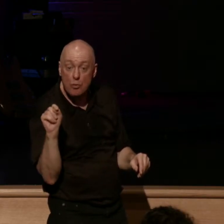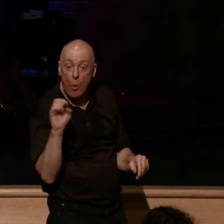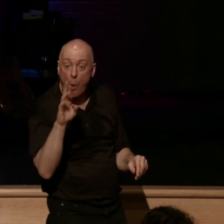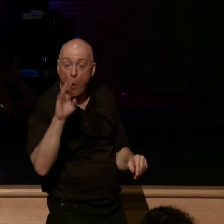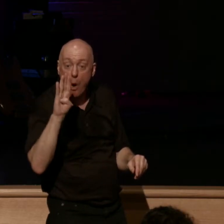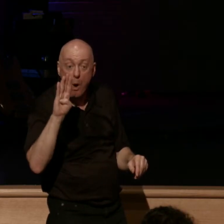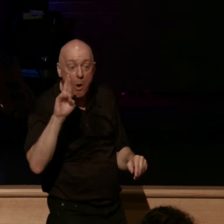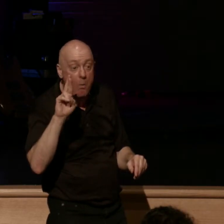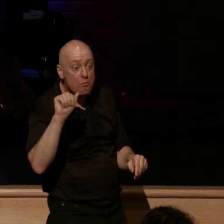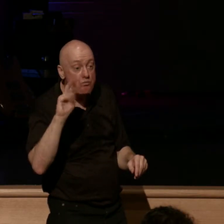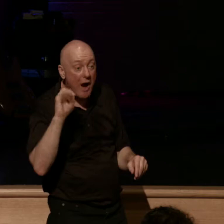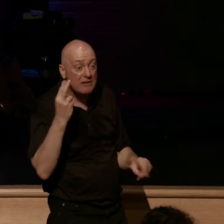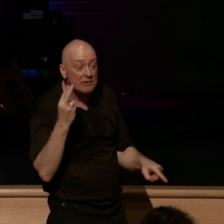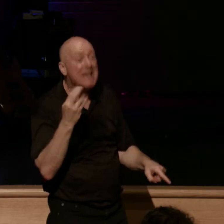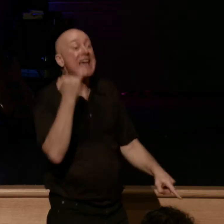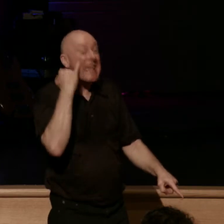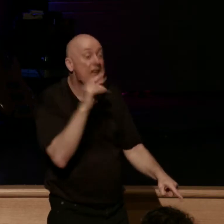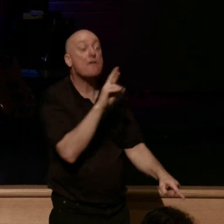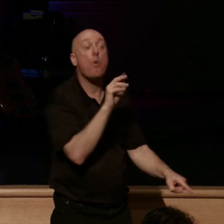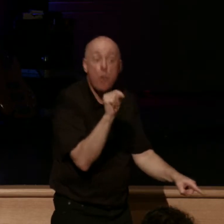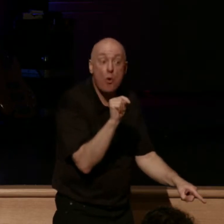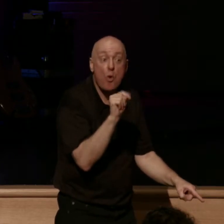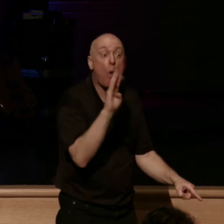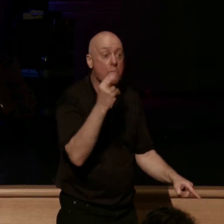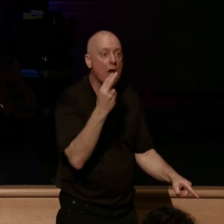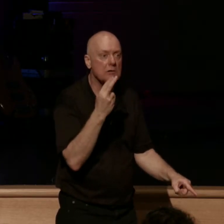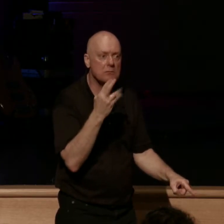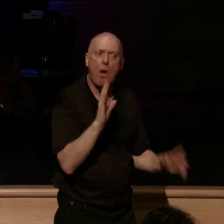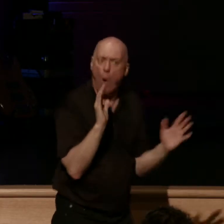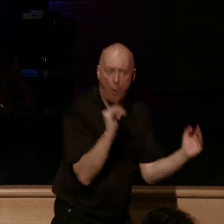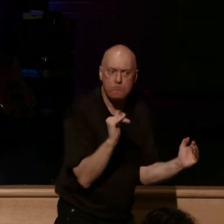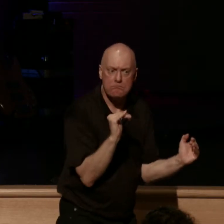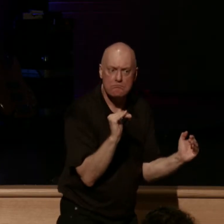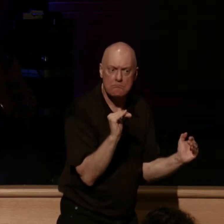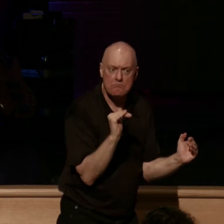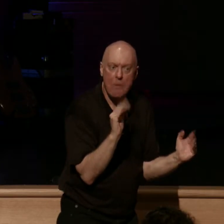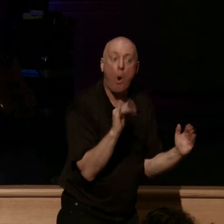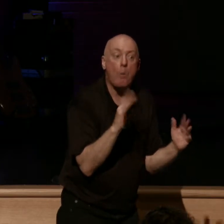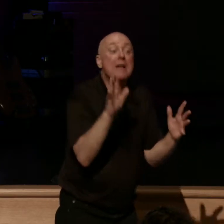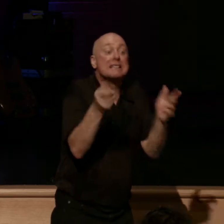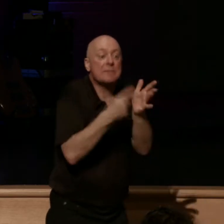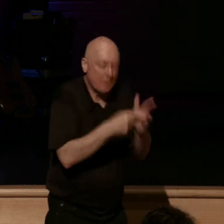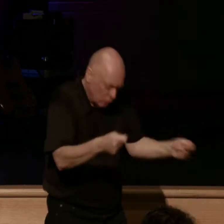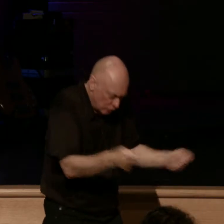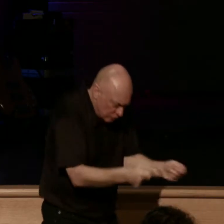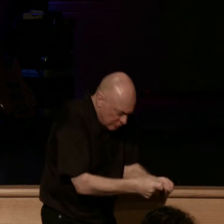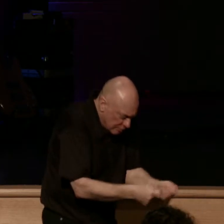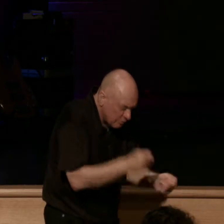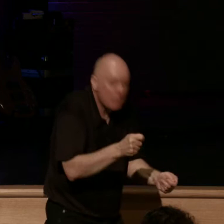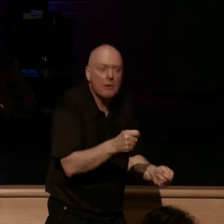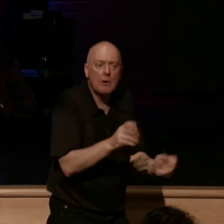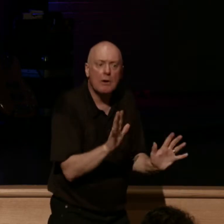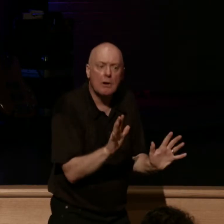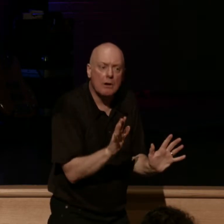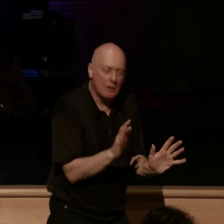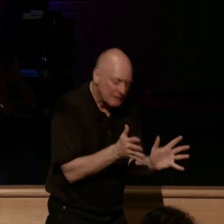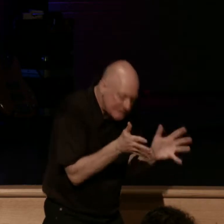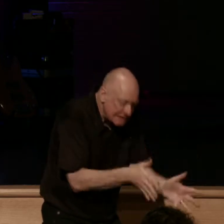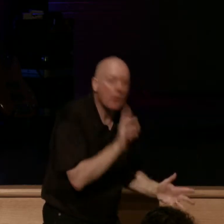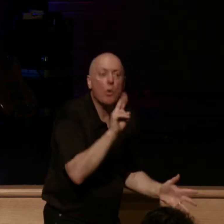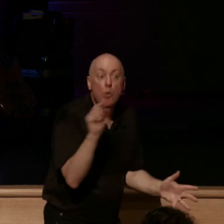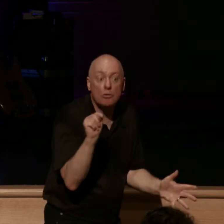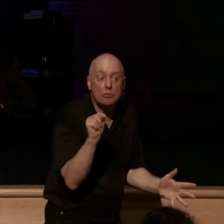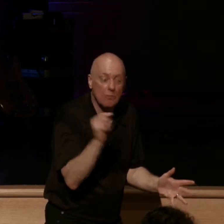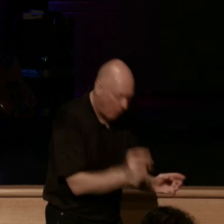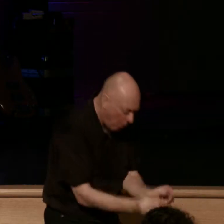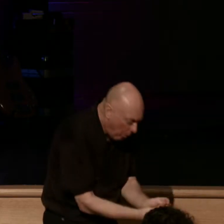Now, as long as there's a root or a branch, there's hope for a return, right? You see a tree that's pruned, even down to a stump, there's still hope, right? And even when the stump is kind of